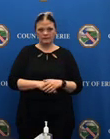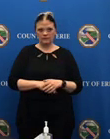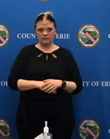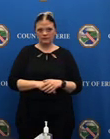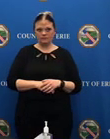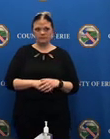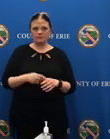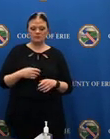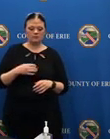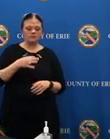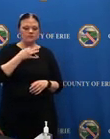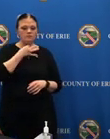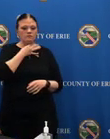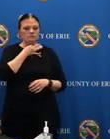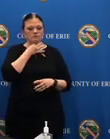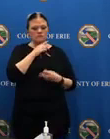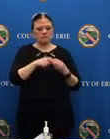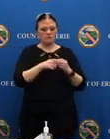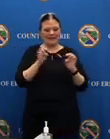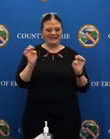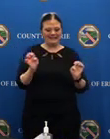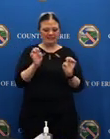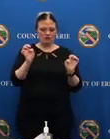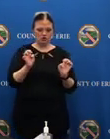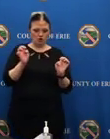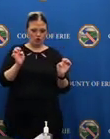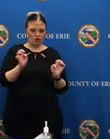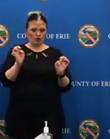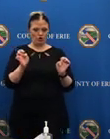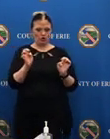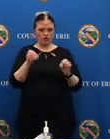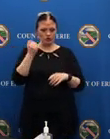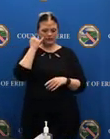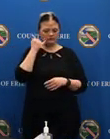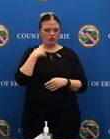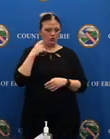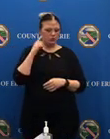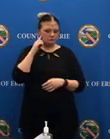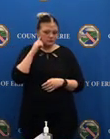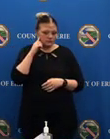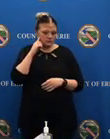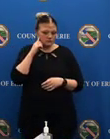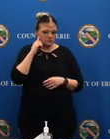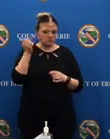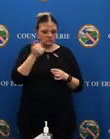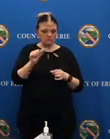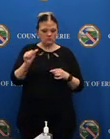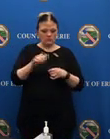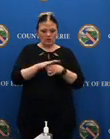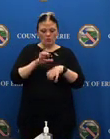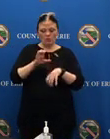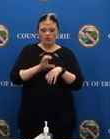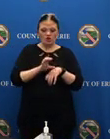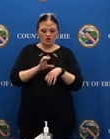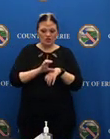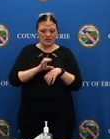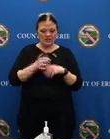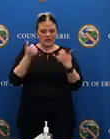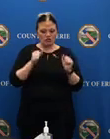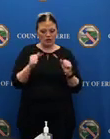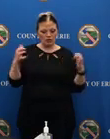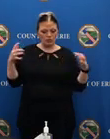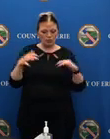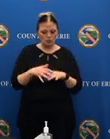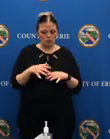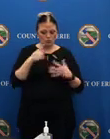I am curious about, with Easter coming up, if you are hearing any of the local churches that are trying to gather, that